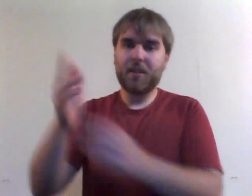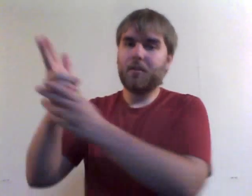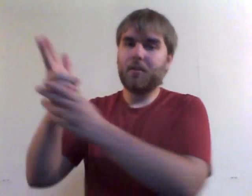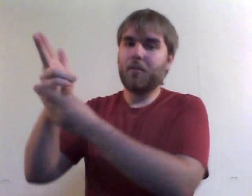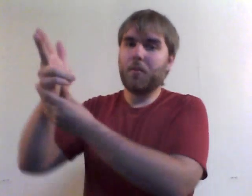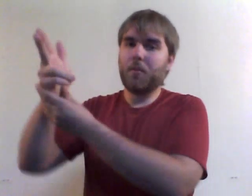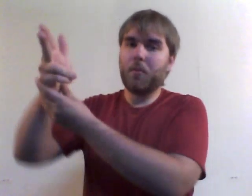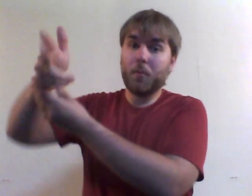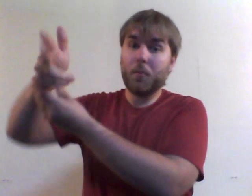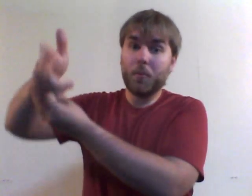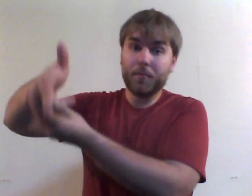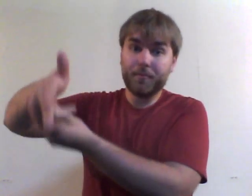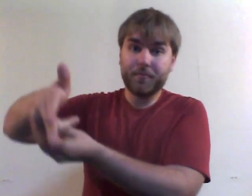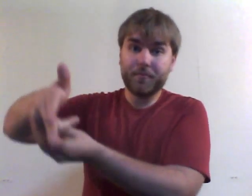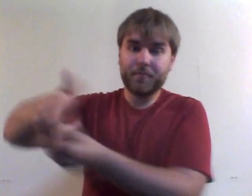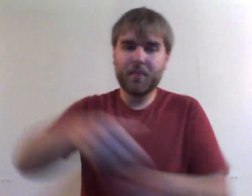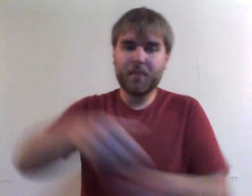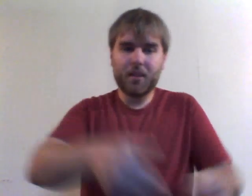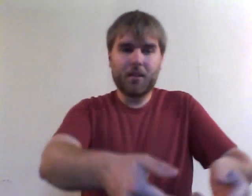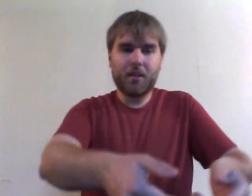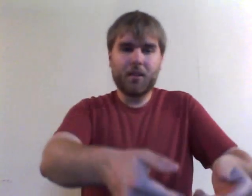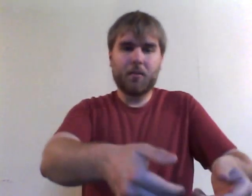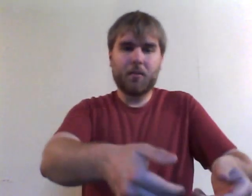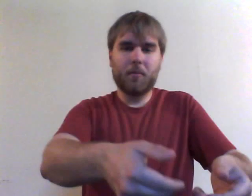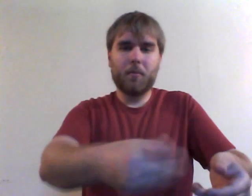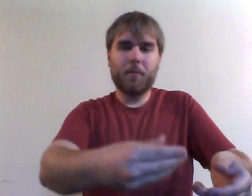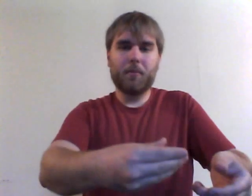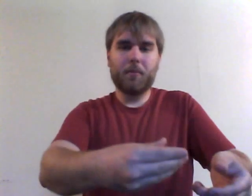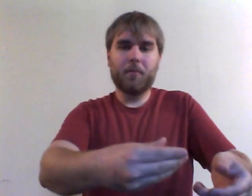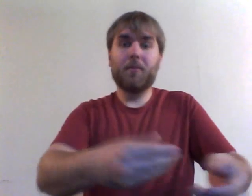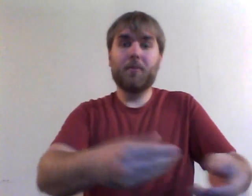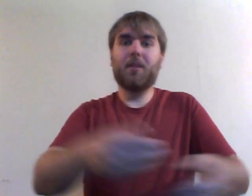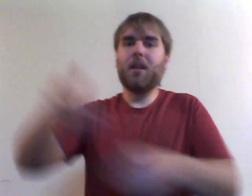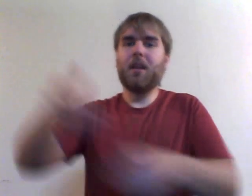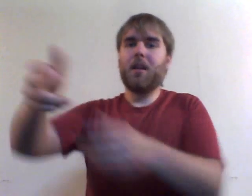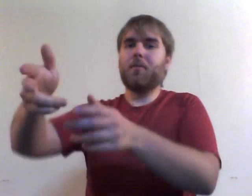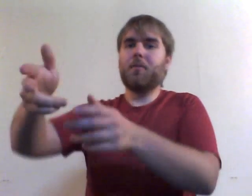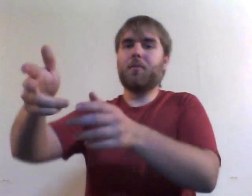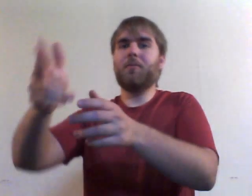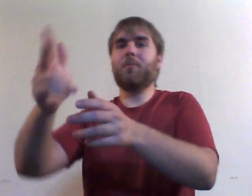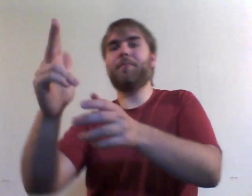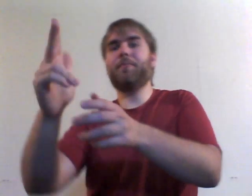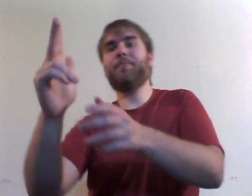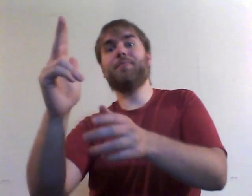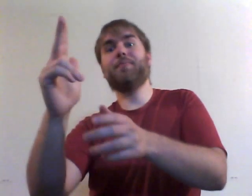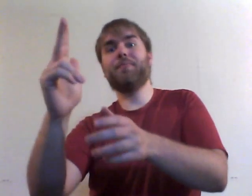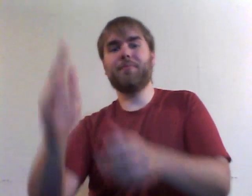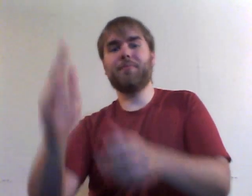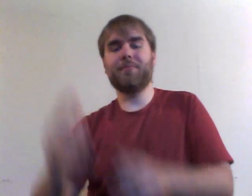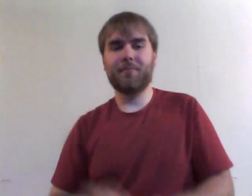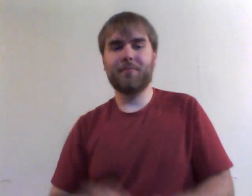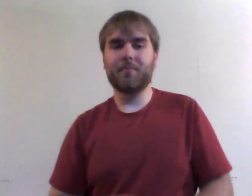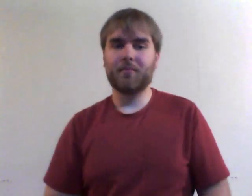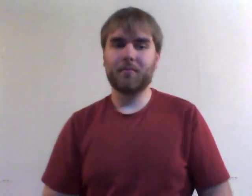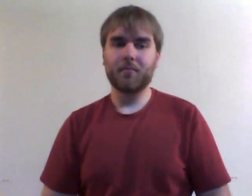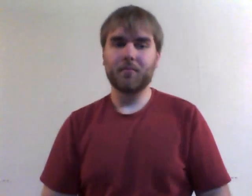I push the stick to the left, the helicopter will tilt left. When I push the stick to the right, the helicopter will tilt